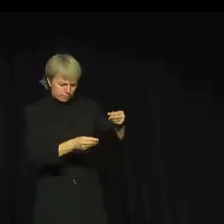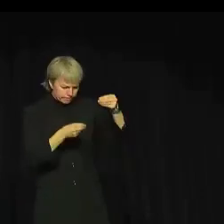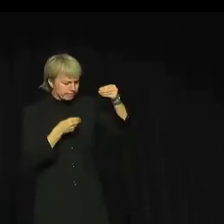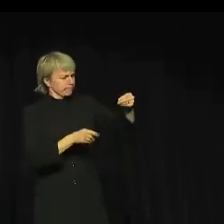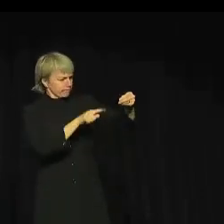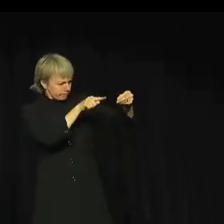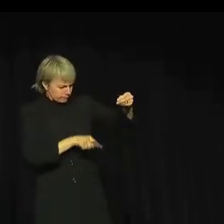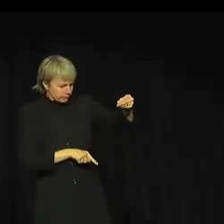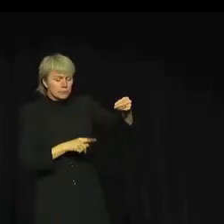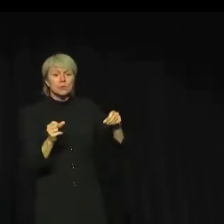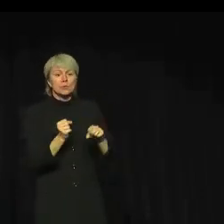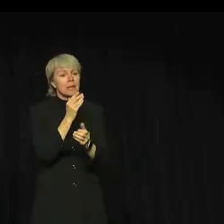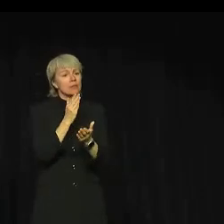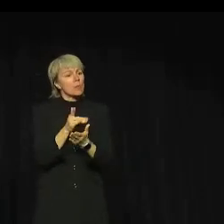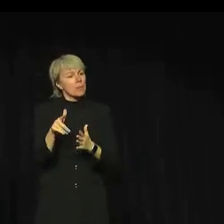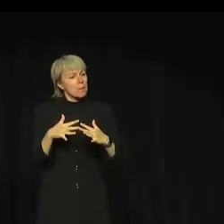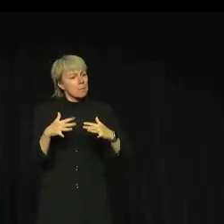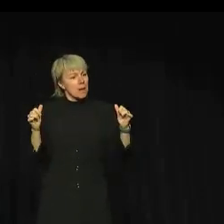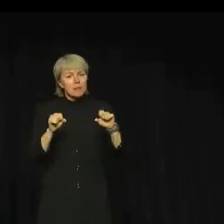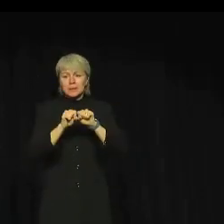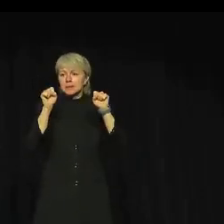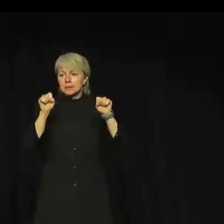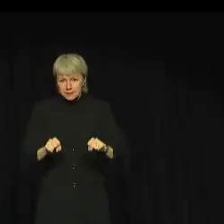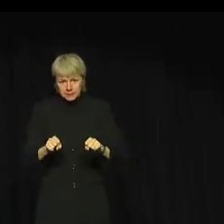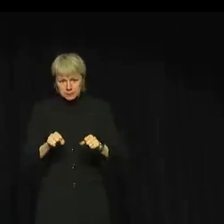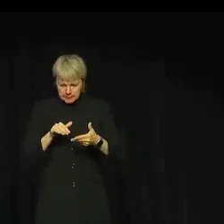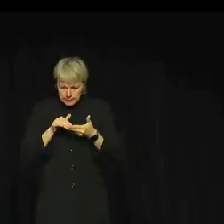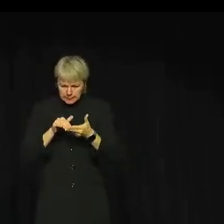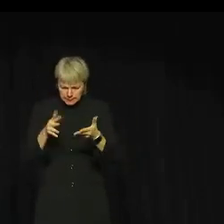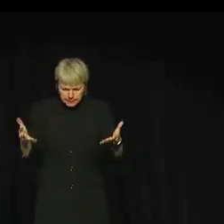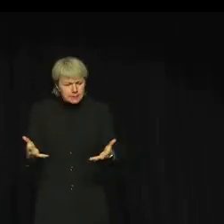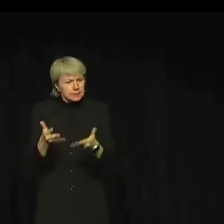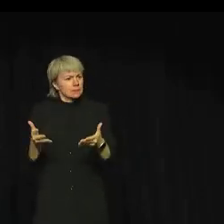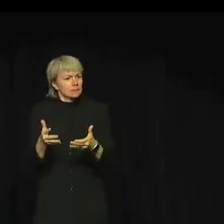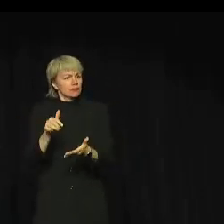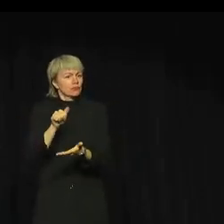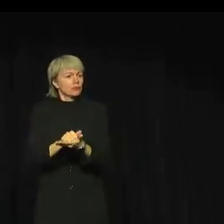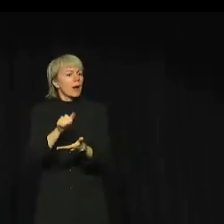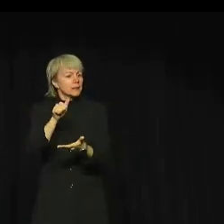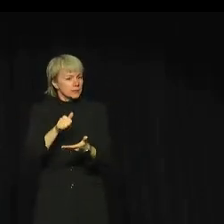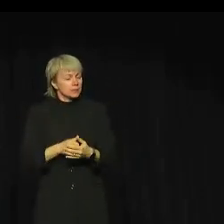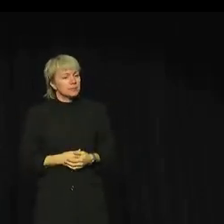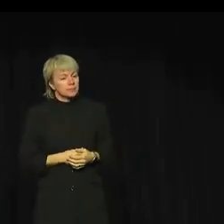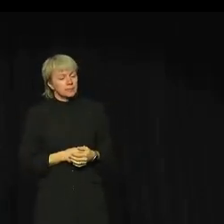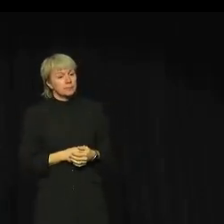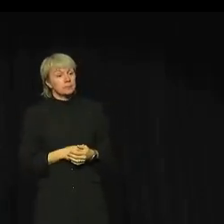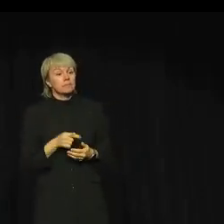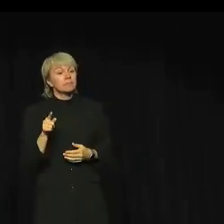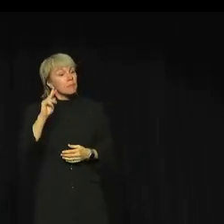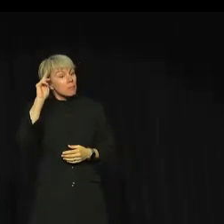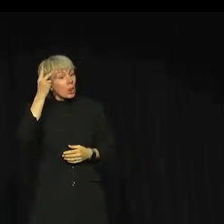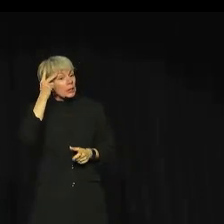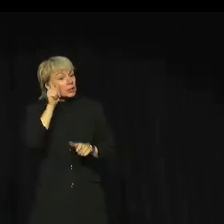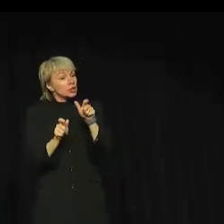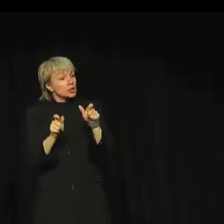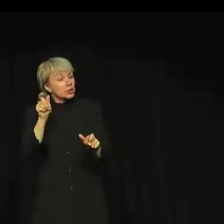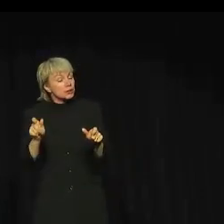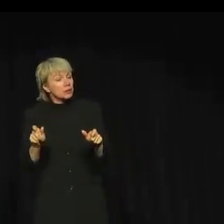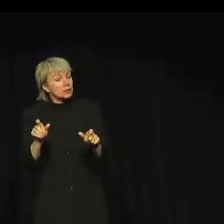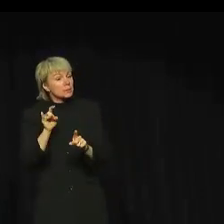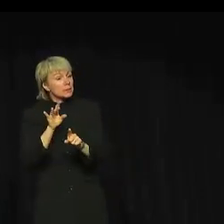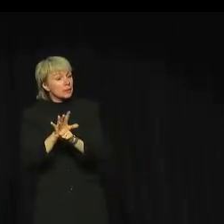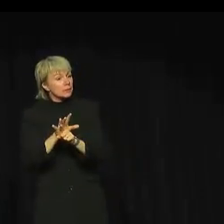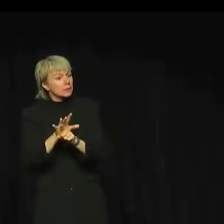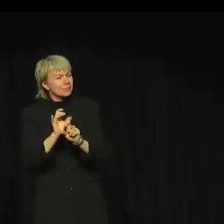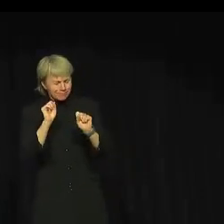the parliamentary system is helped and the parliamentarians have knowledge of the basic